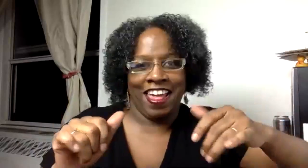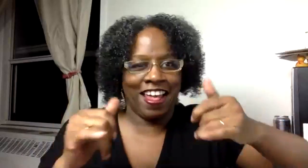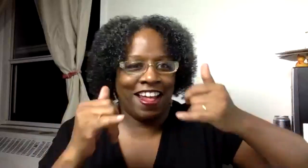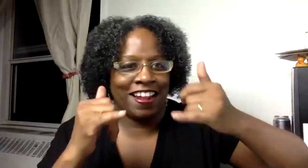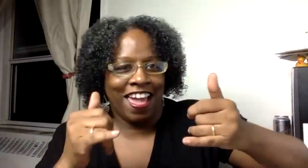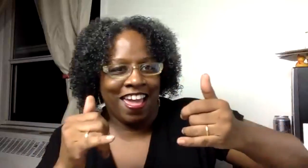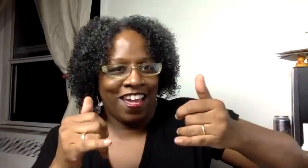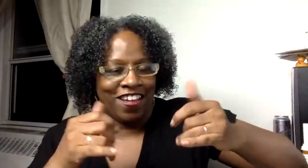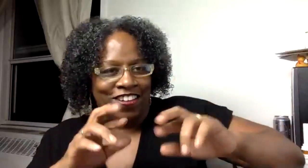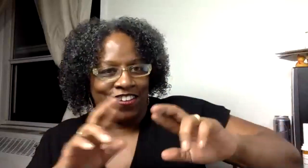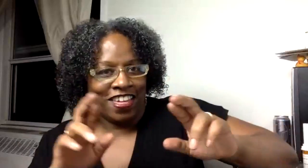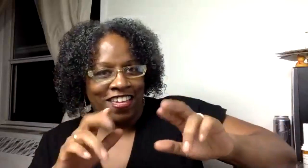Marcelette is saying, thank you, Krista.